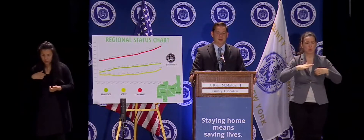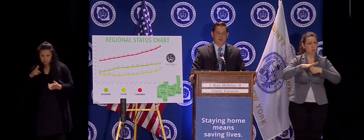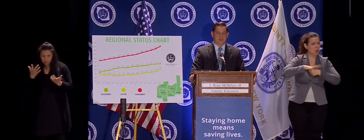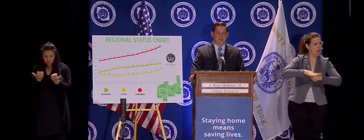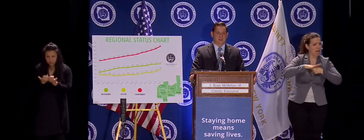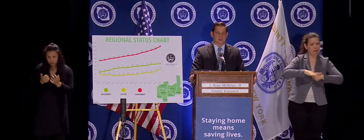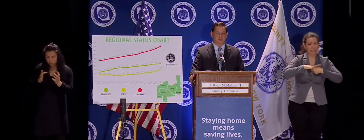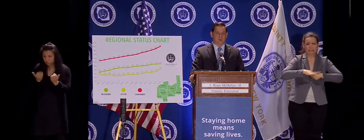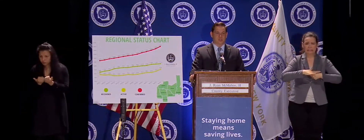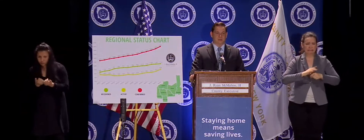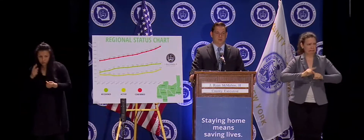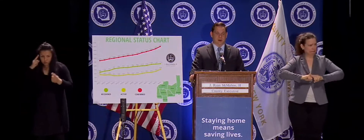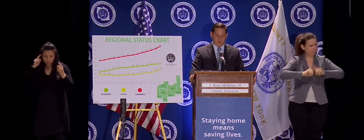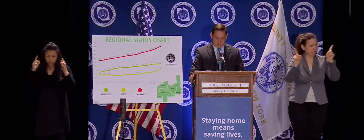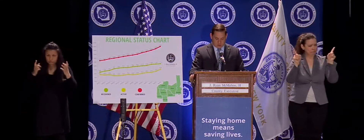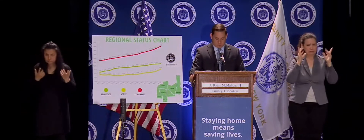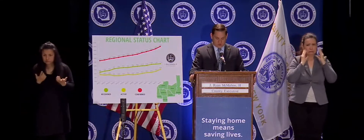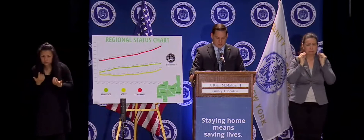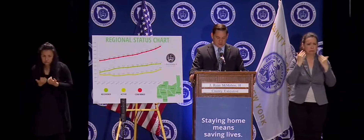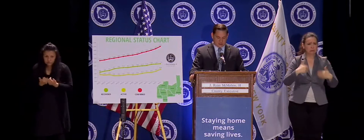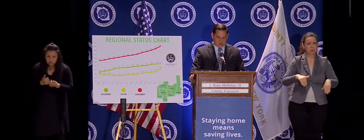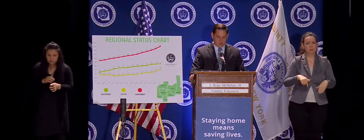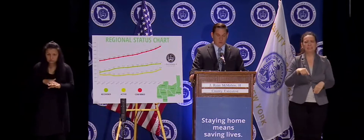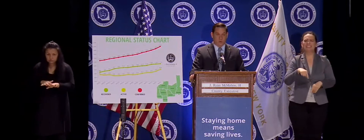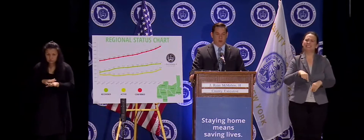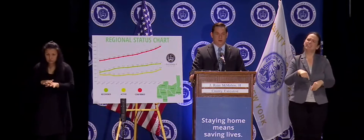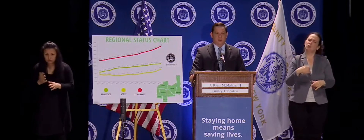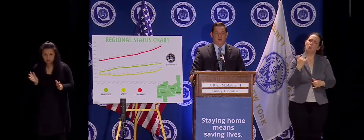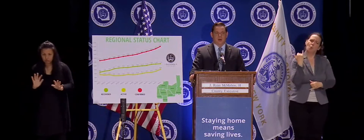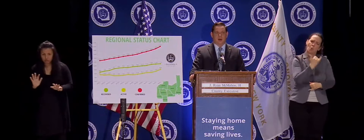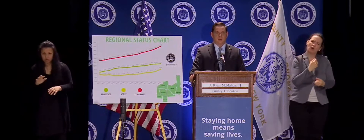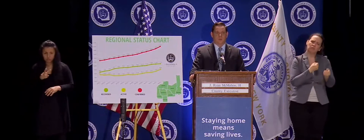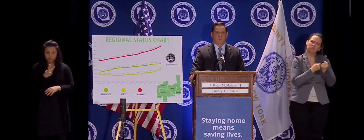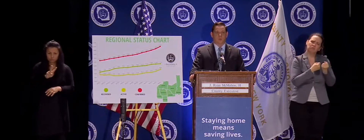time, that is nothing to be ashamed about. Please contact 211.